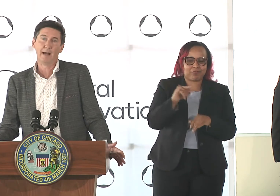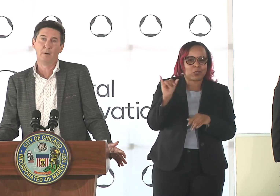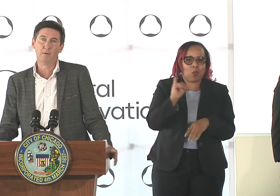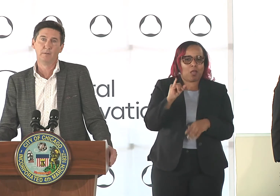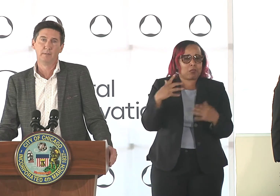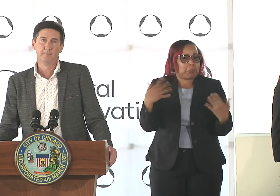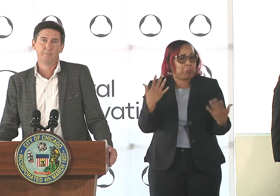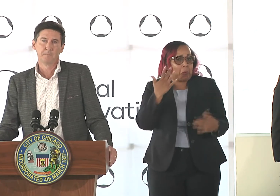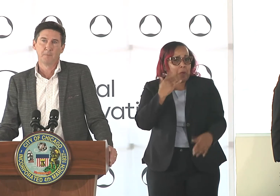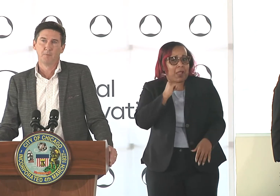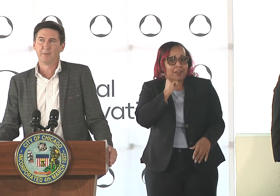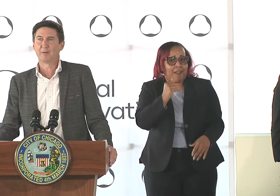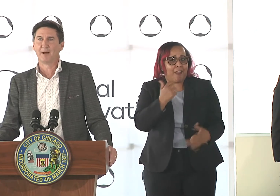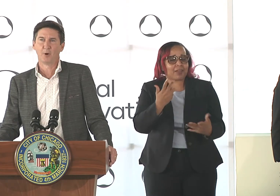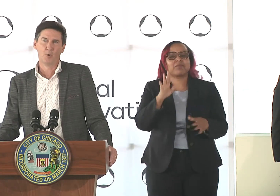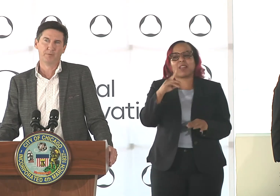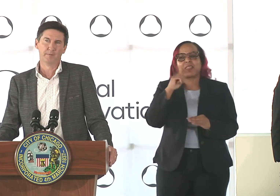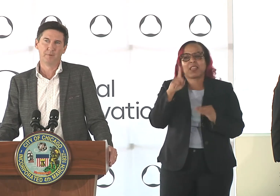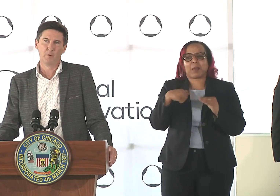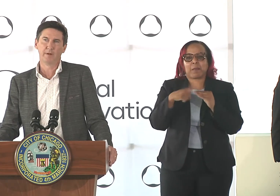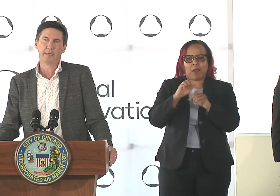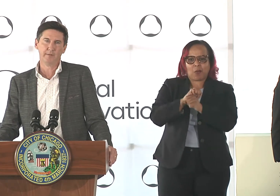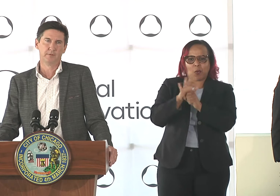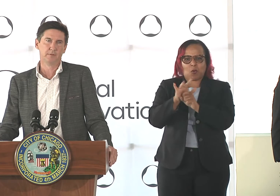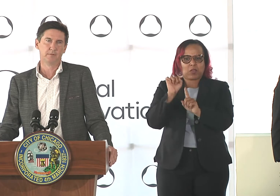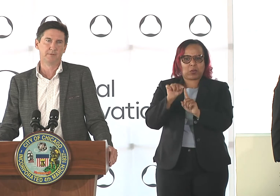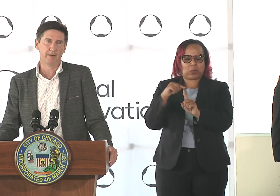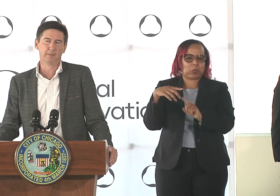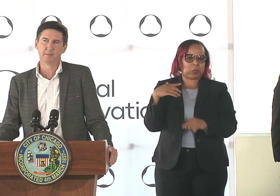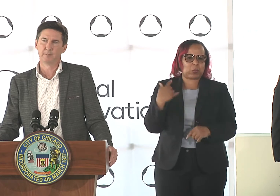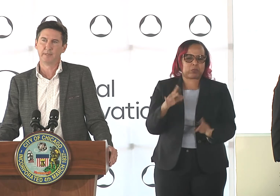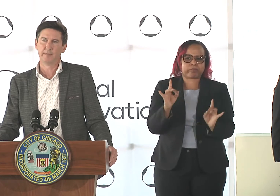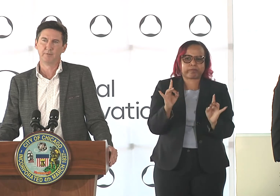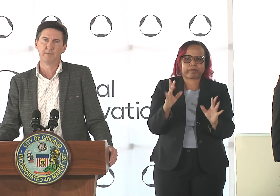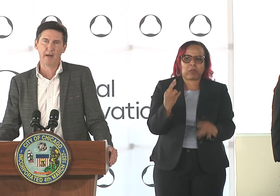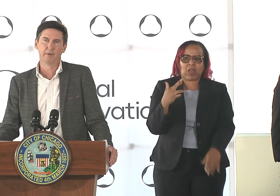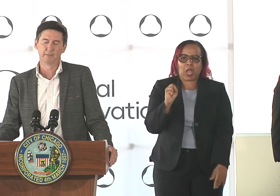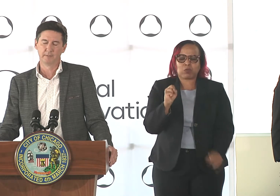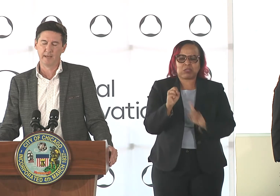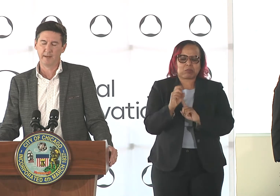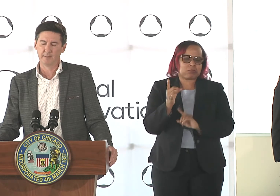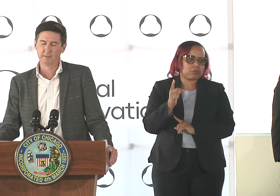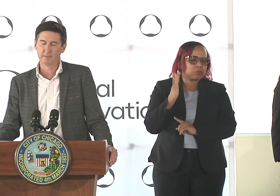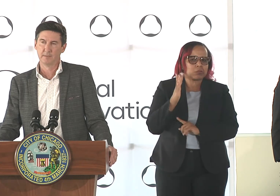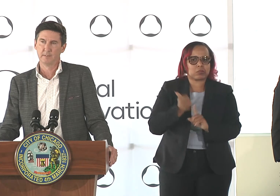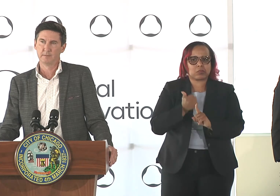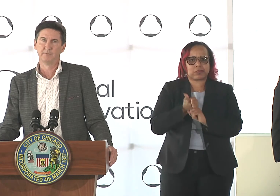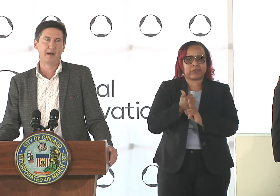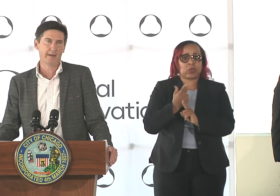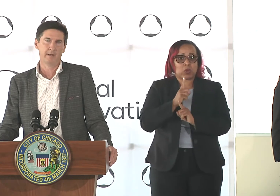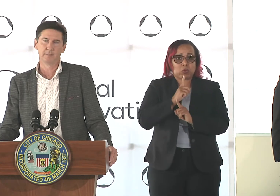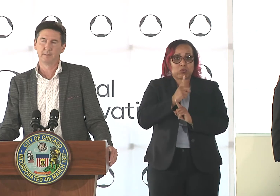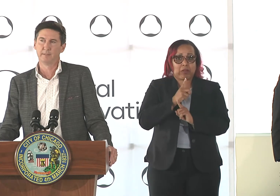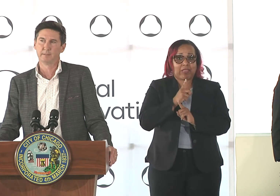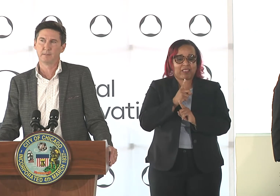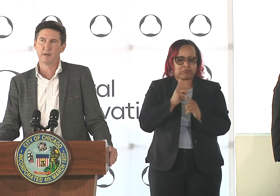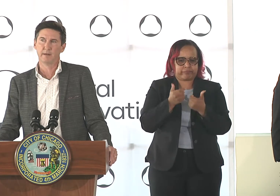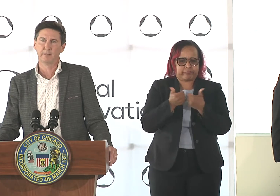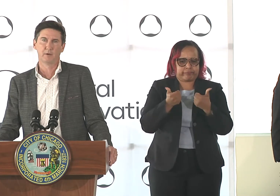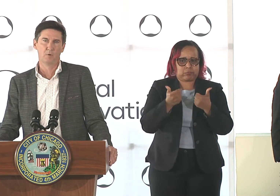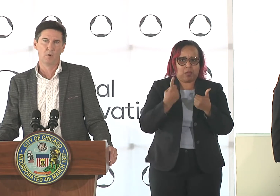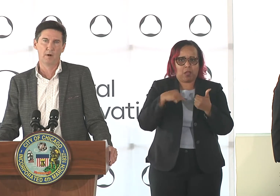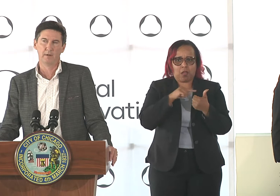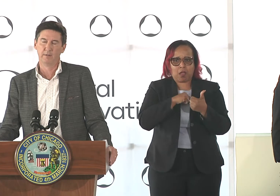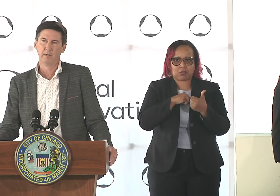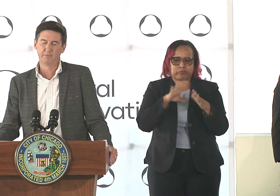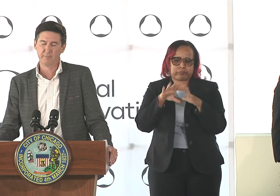Why now? Well, think about COVID. What an evil virus that has divided us. It has cut